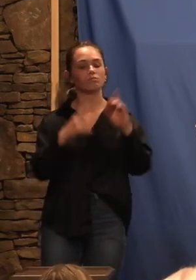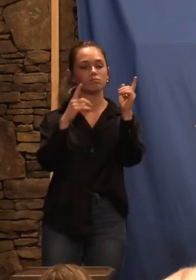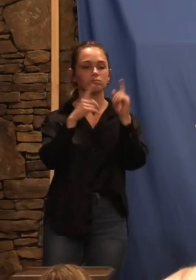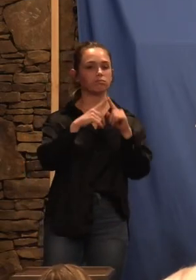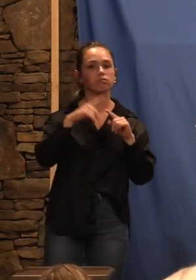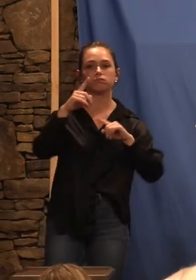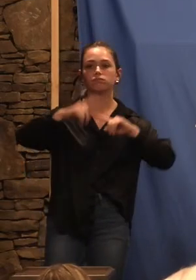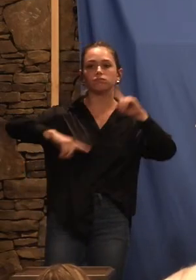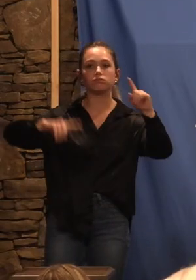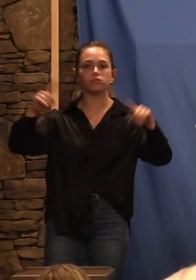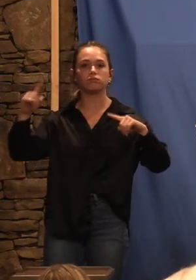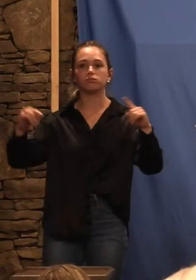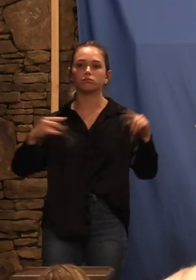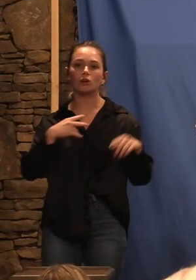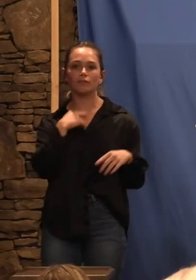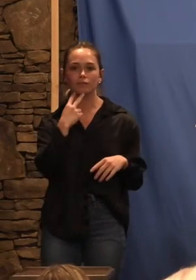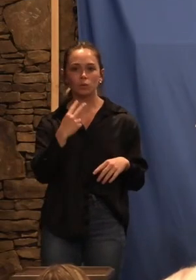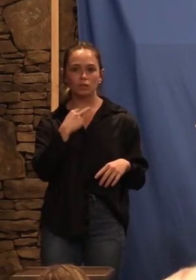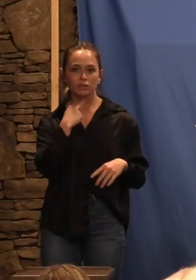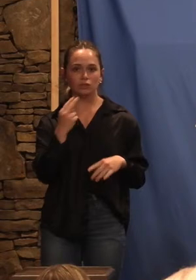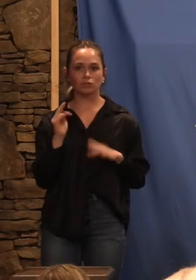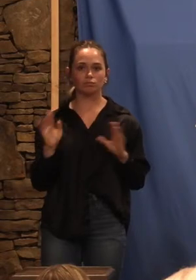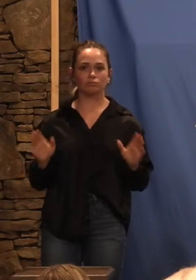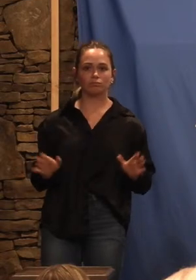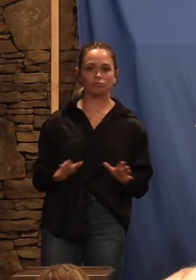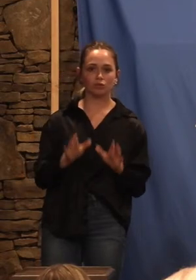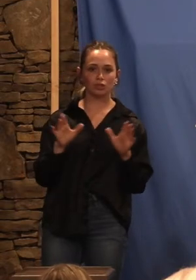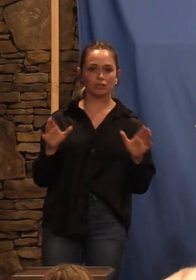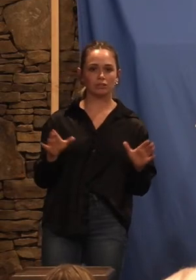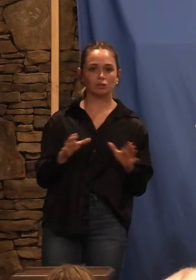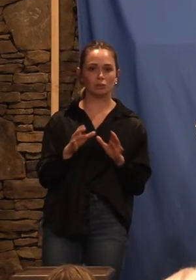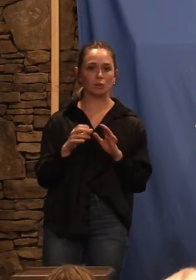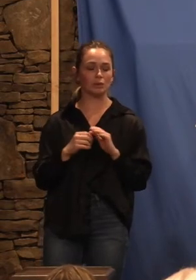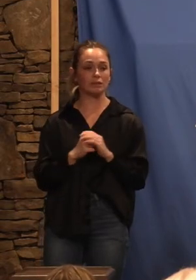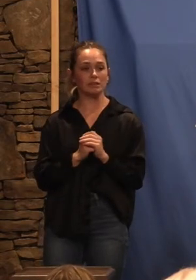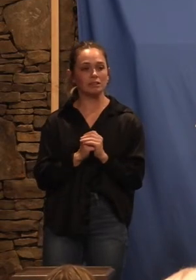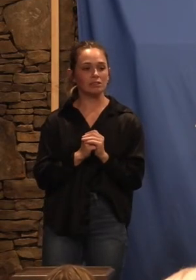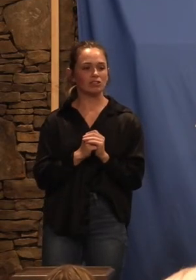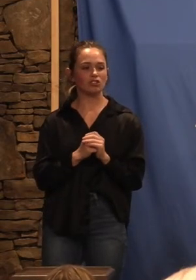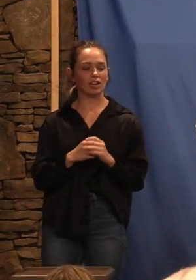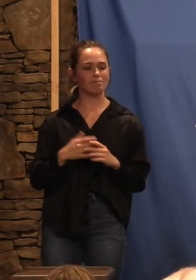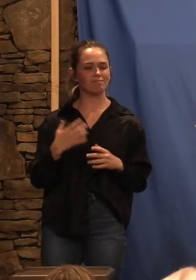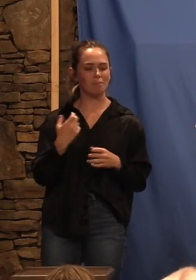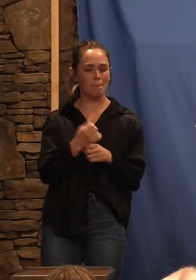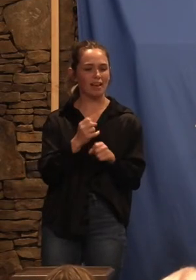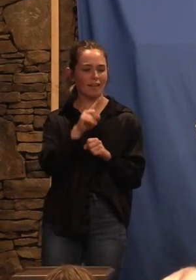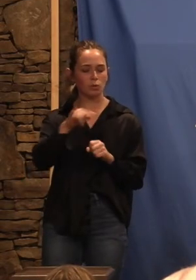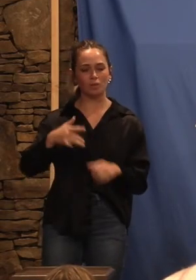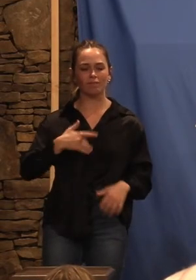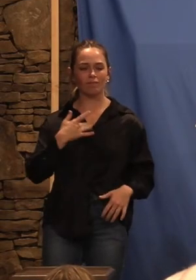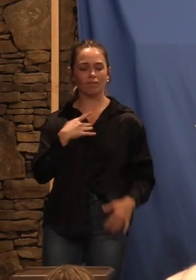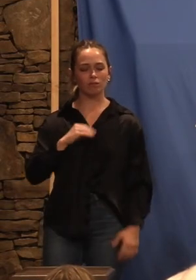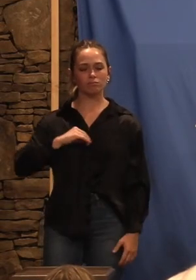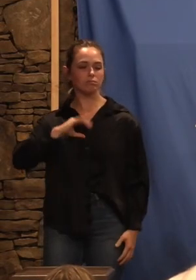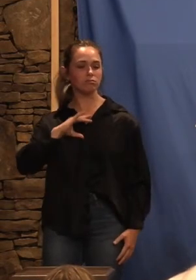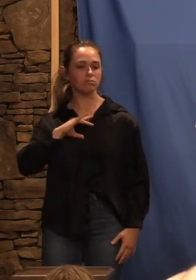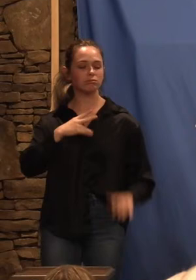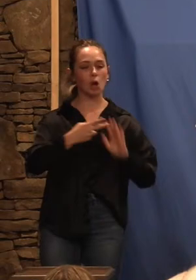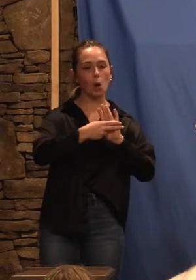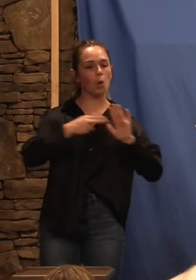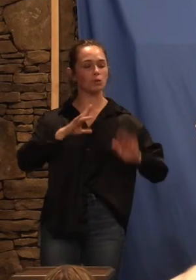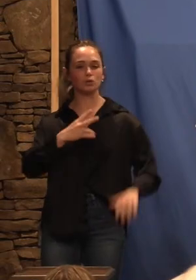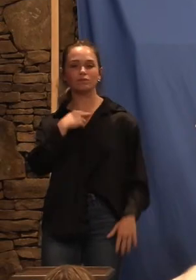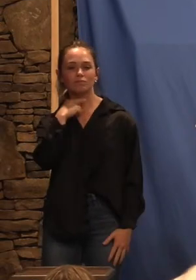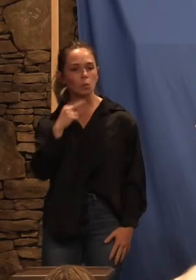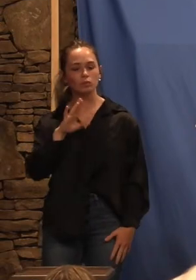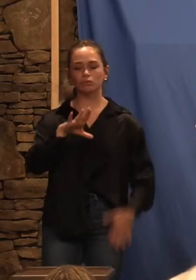diverse array of voices to encourage and empower everyone, whoever you are, to own your voice,